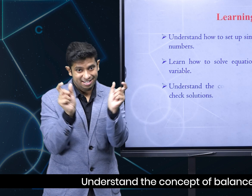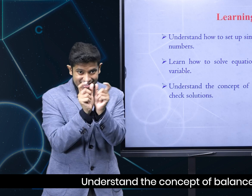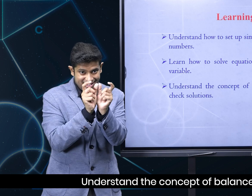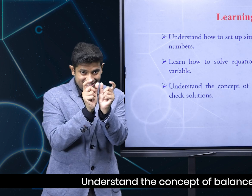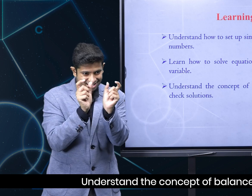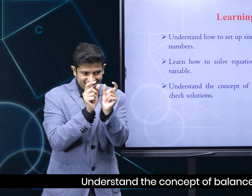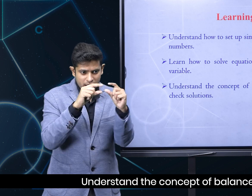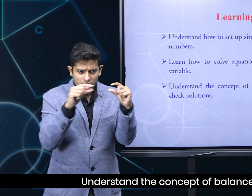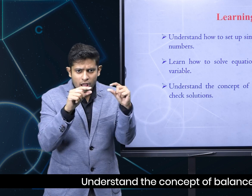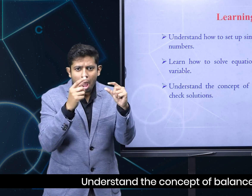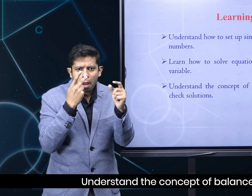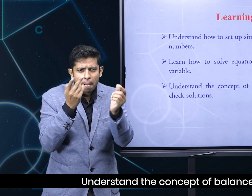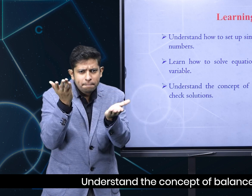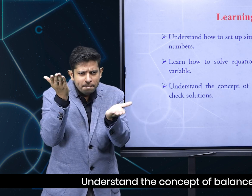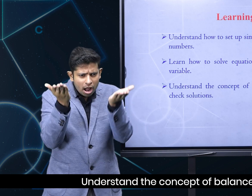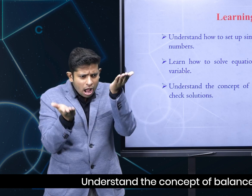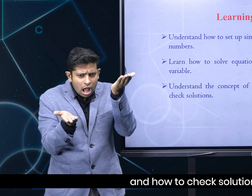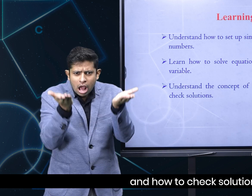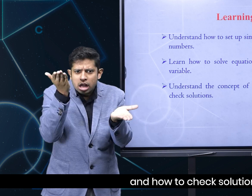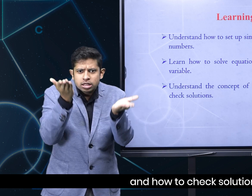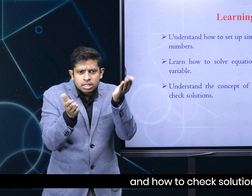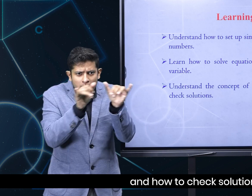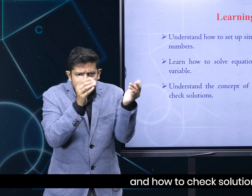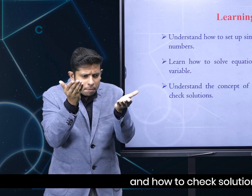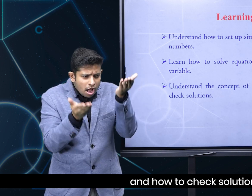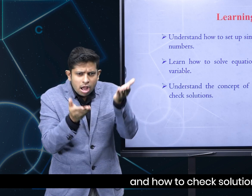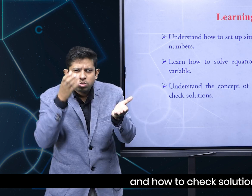understand the concept of balanced equations and how to check solutions.